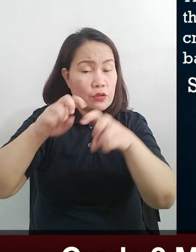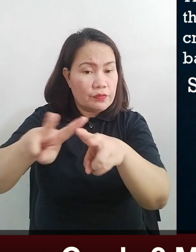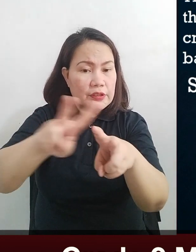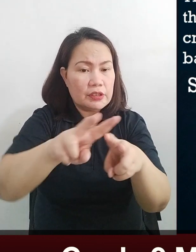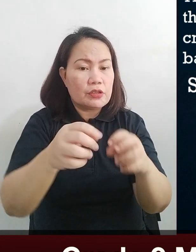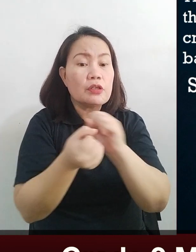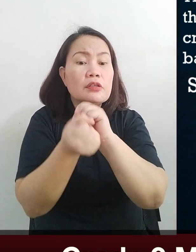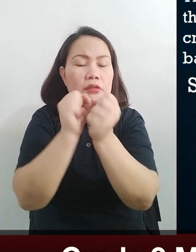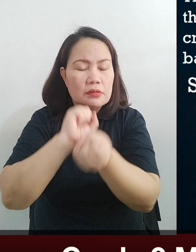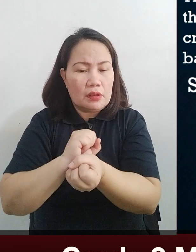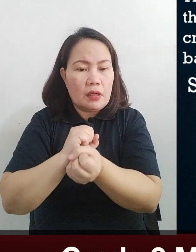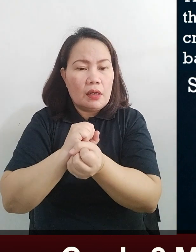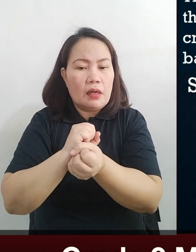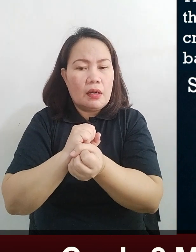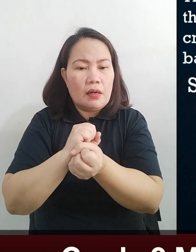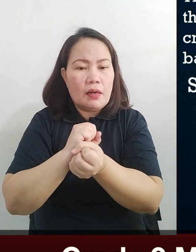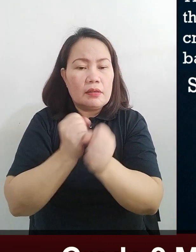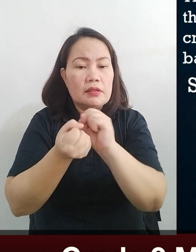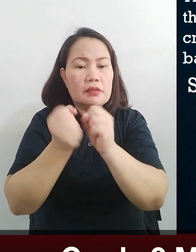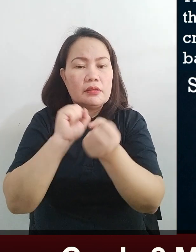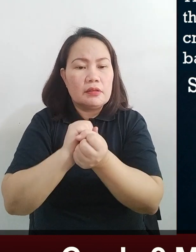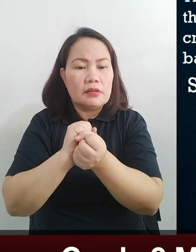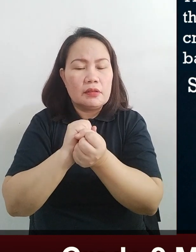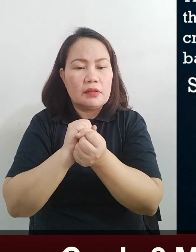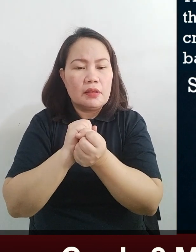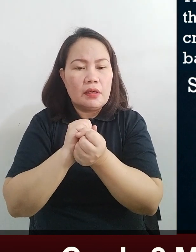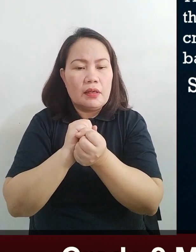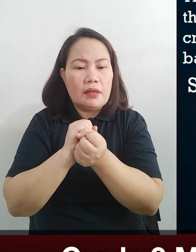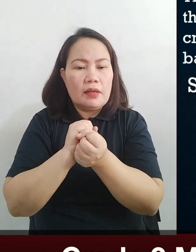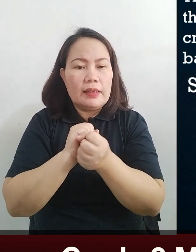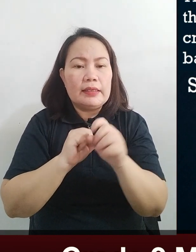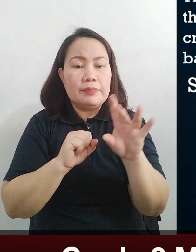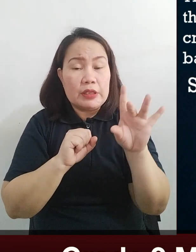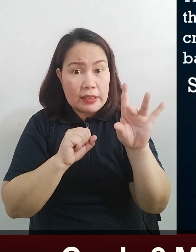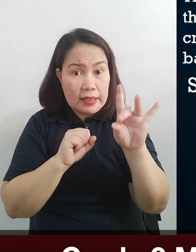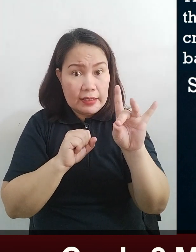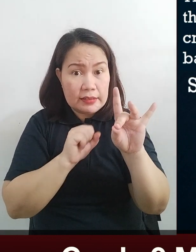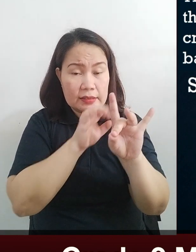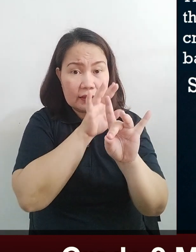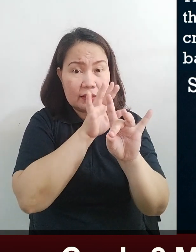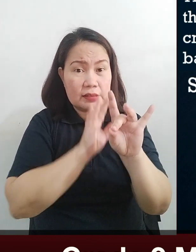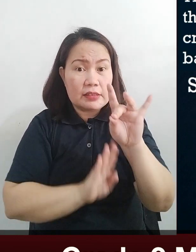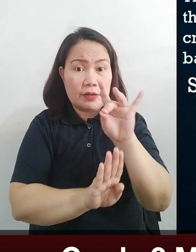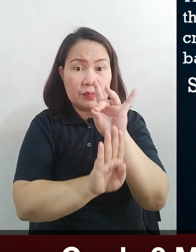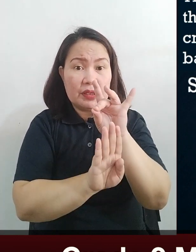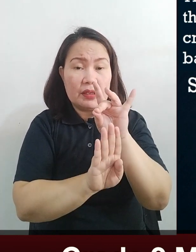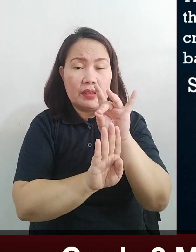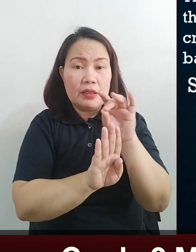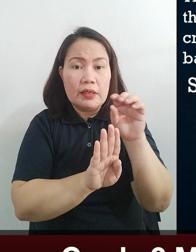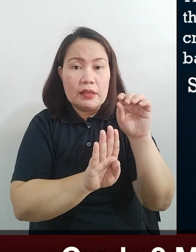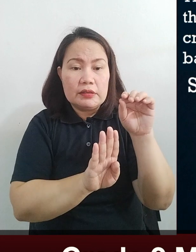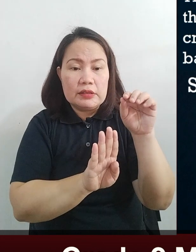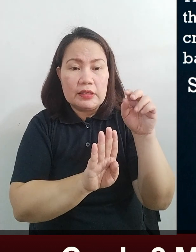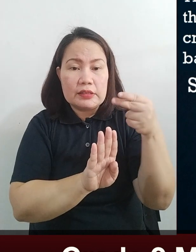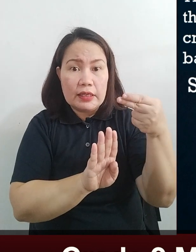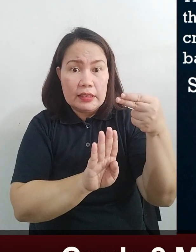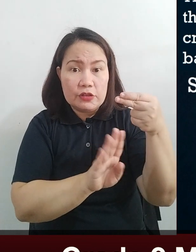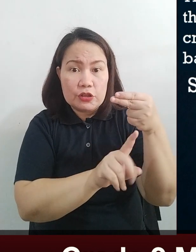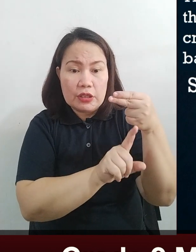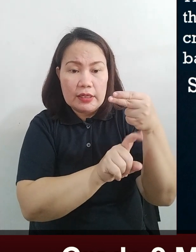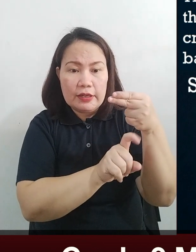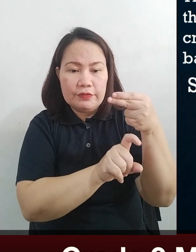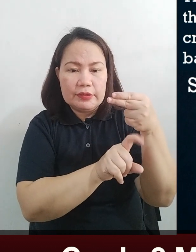lang natin o isa-substitute lang natin yung 8 sa base natin at yung 11 sa altitude